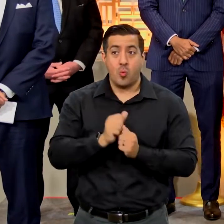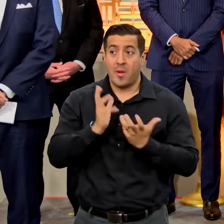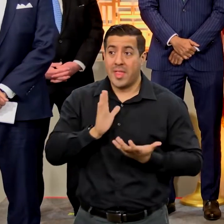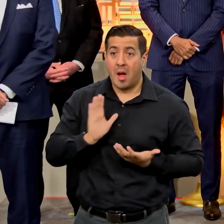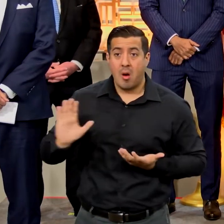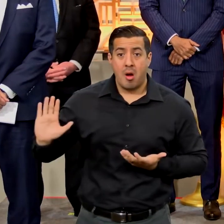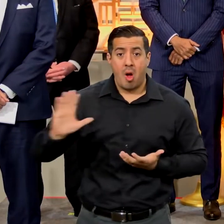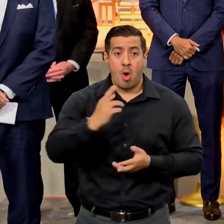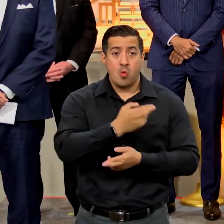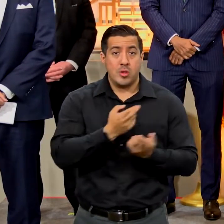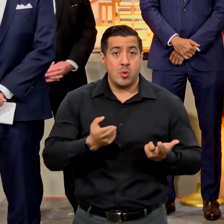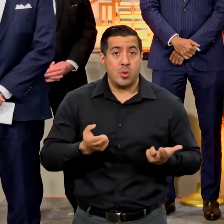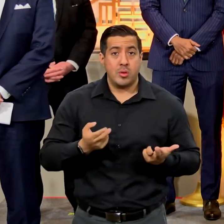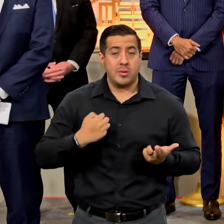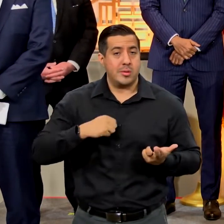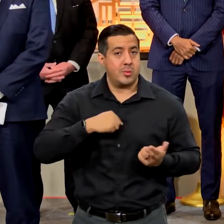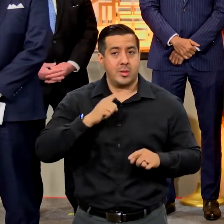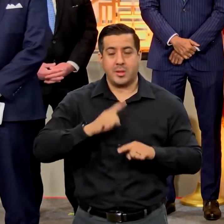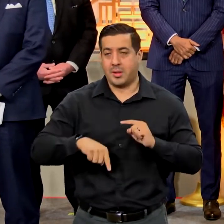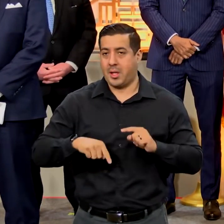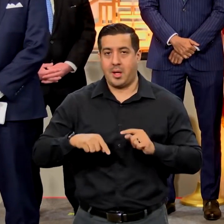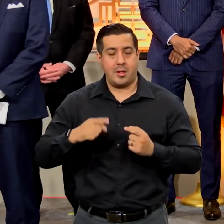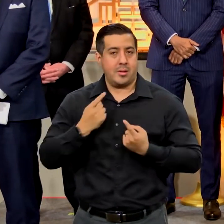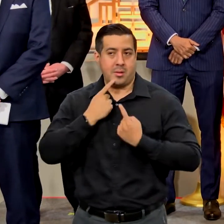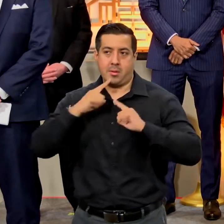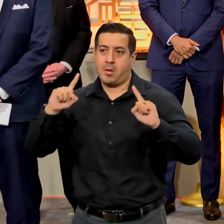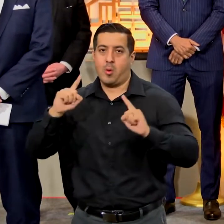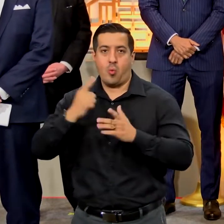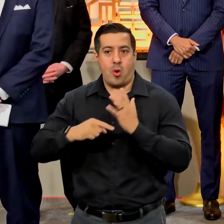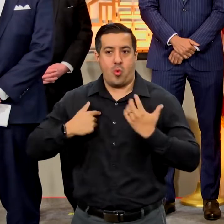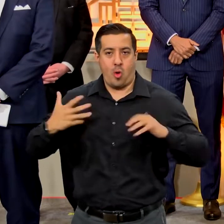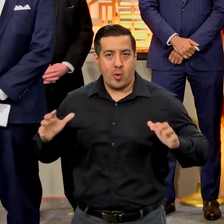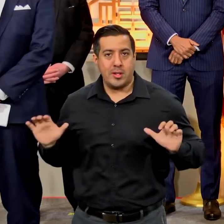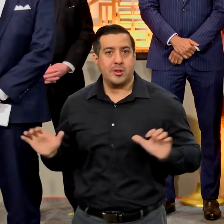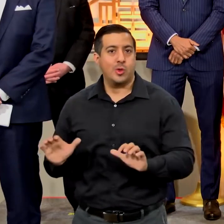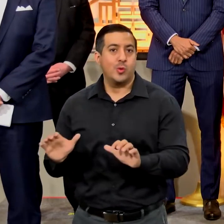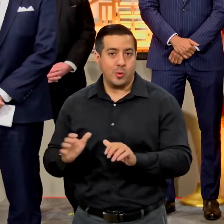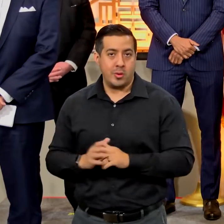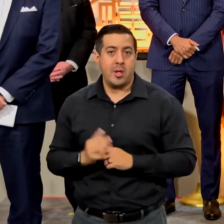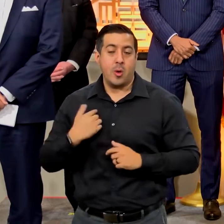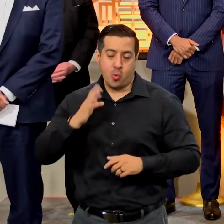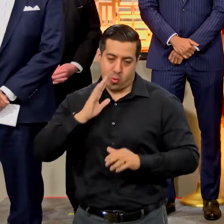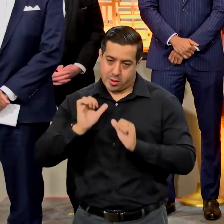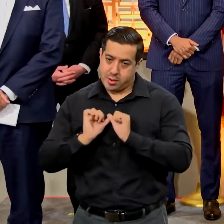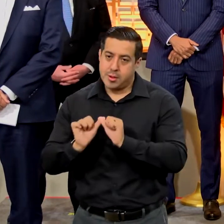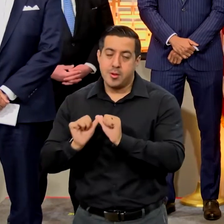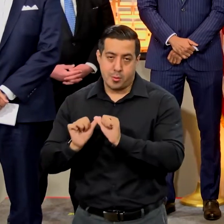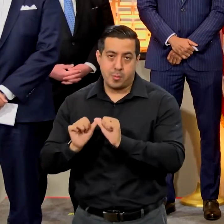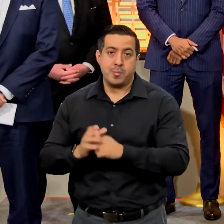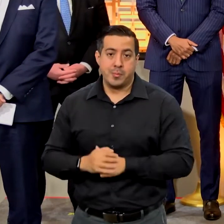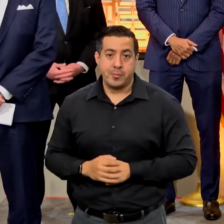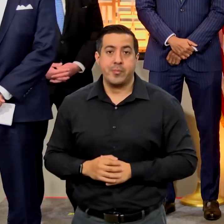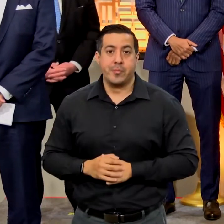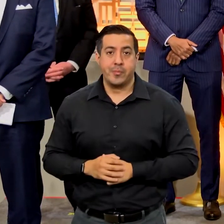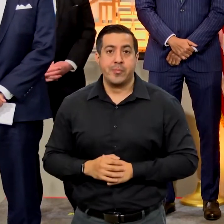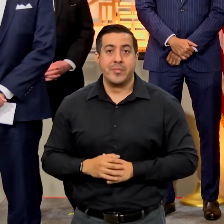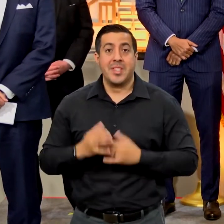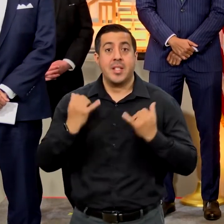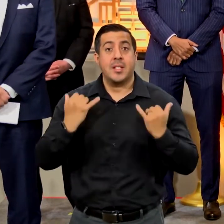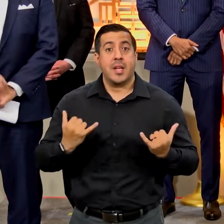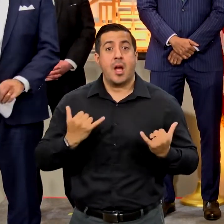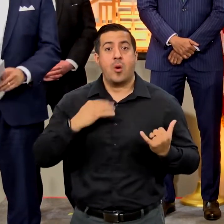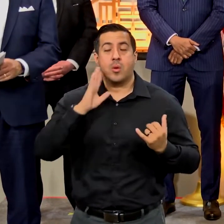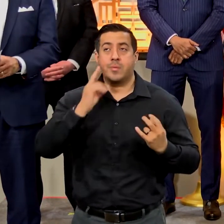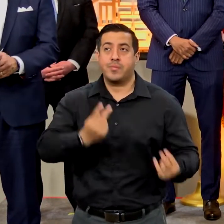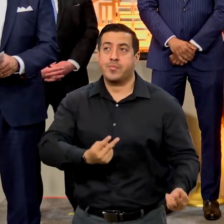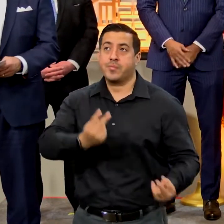those resources, we would not be able to do what we have already done and will continue to do. So now let's take a moment to